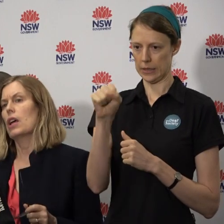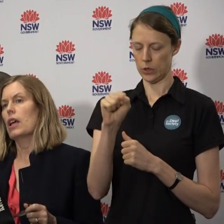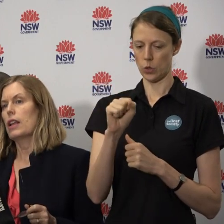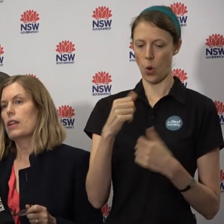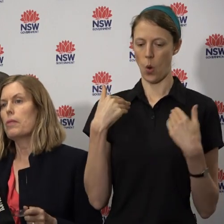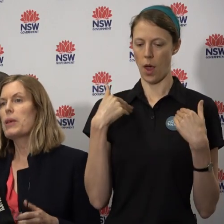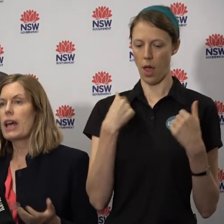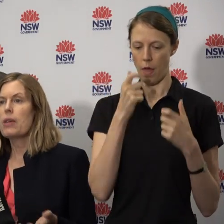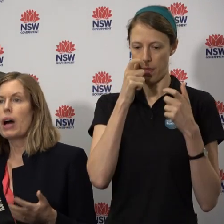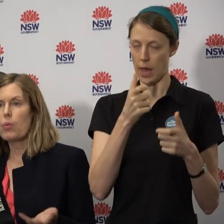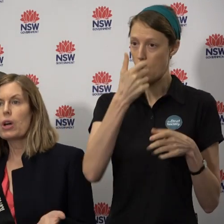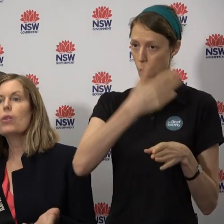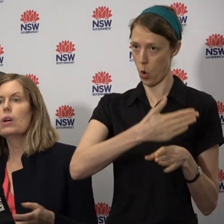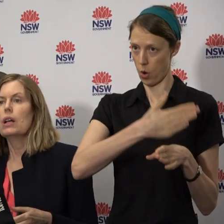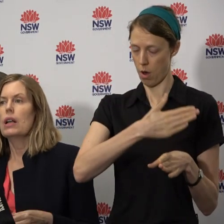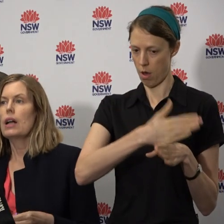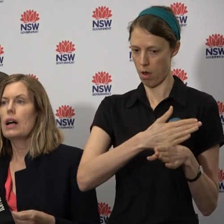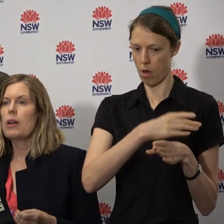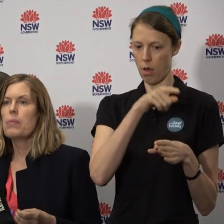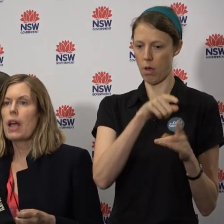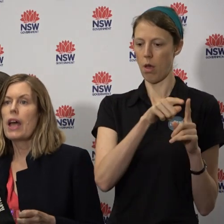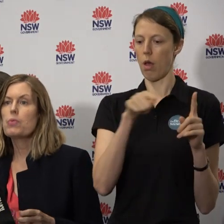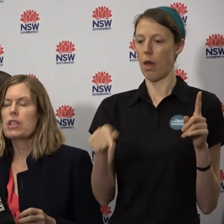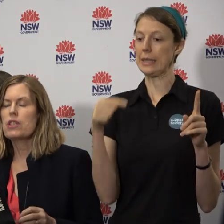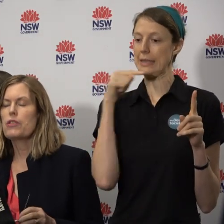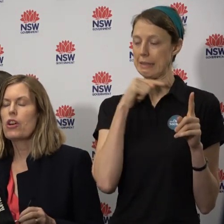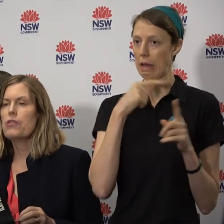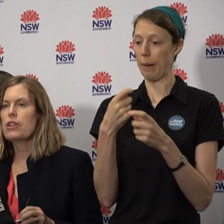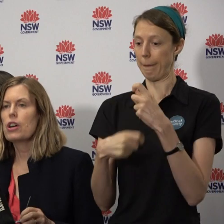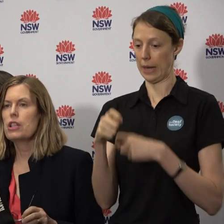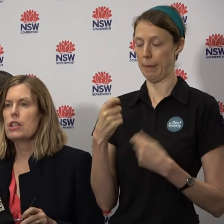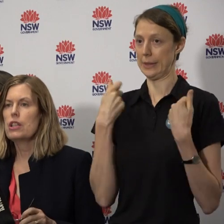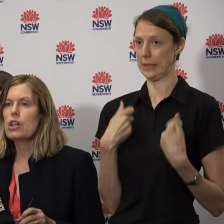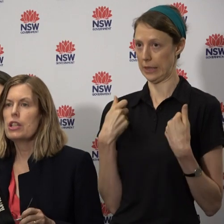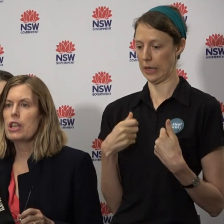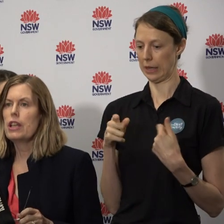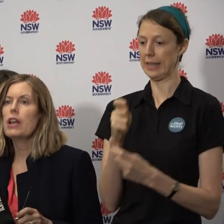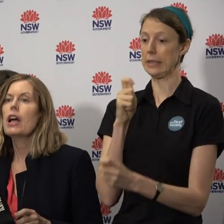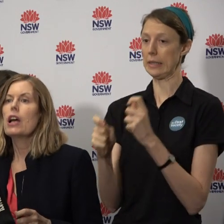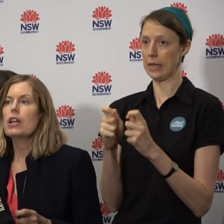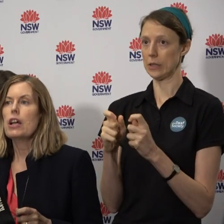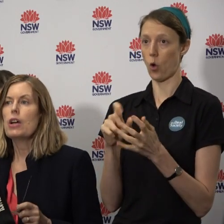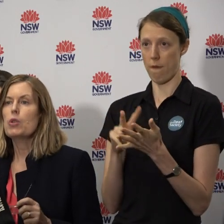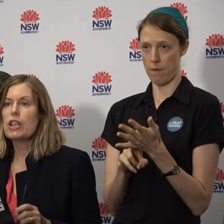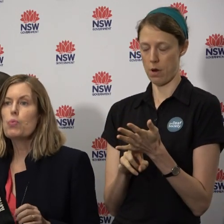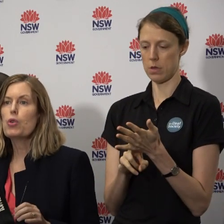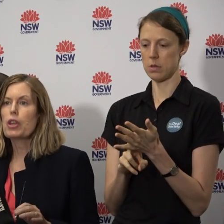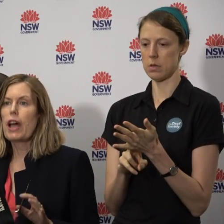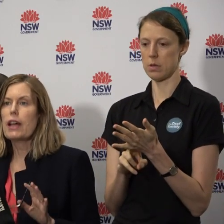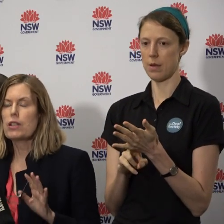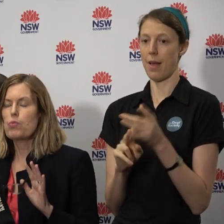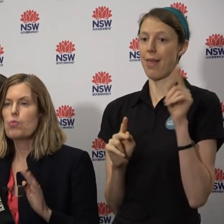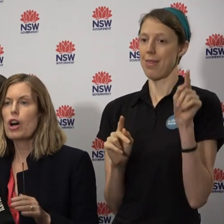son became unwell and was tested for COVID-19 did